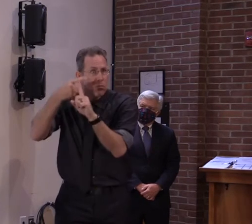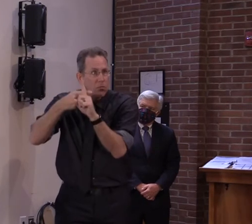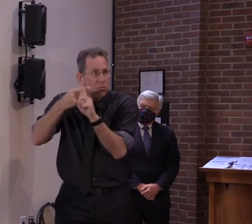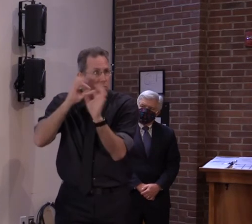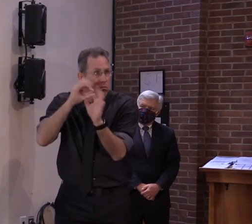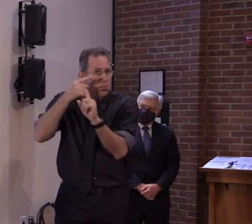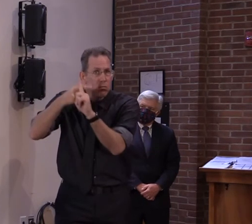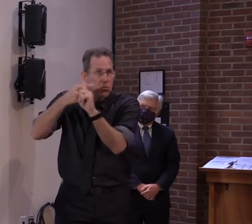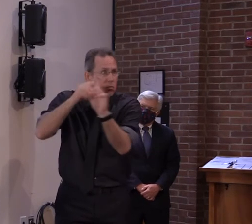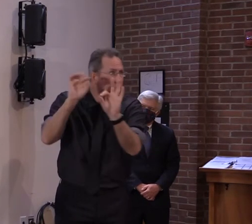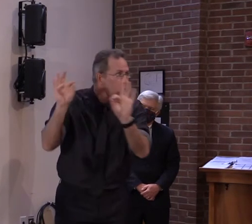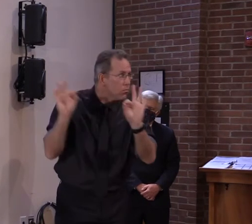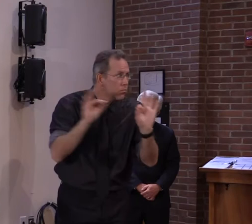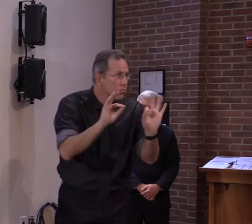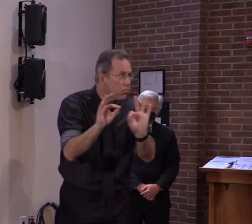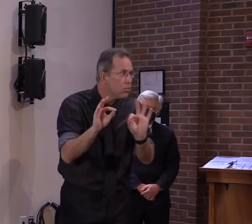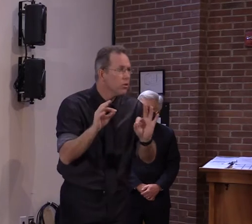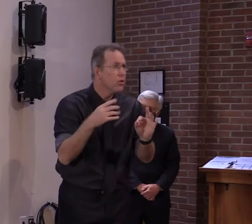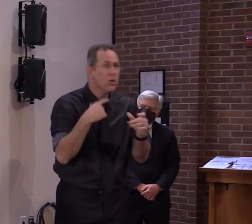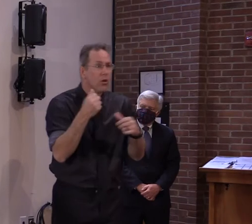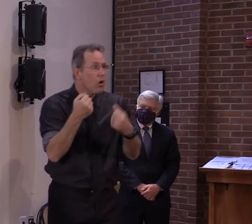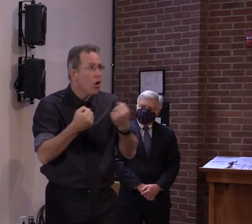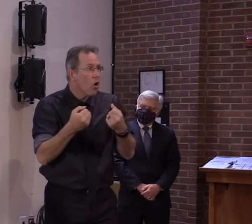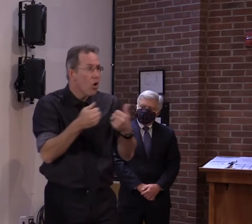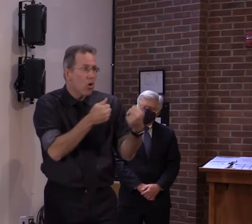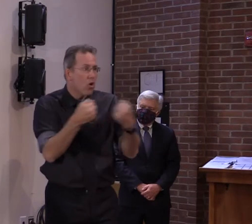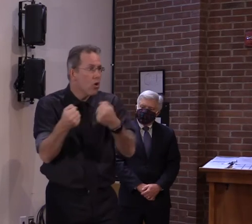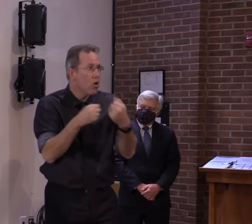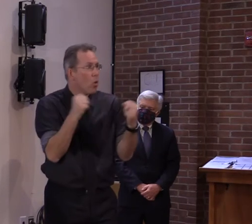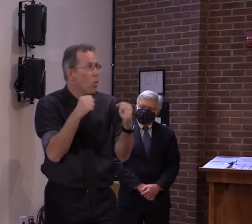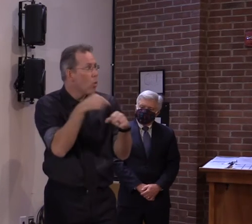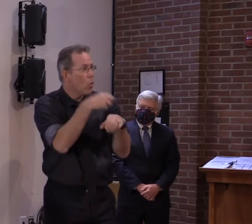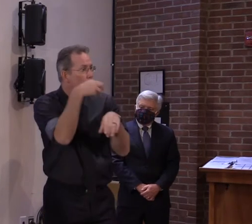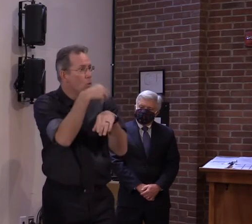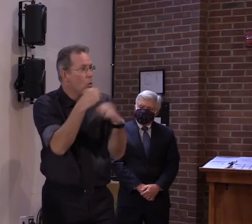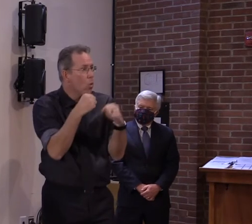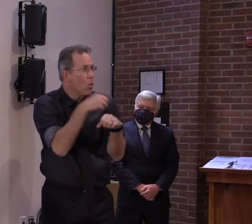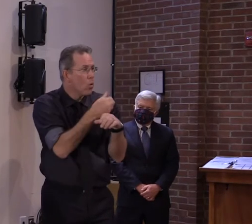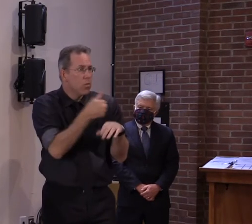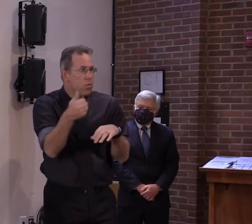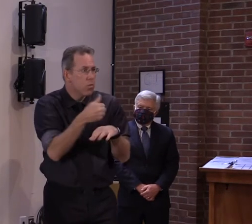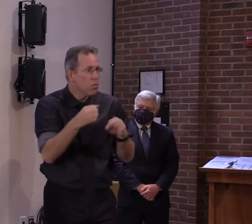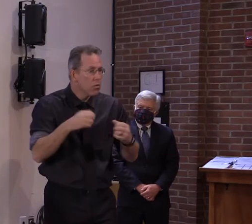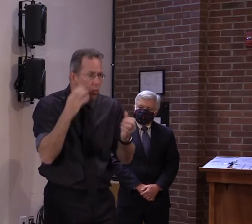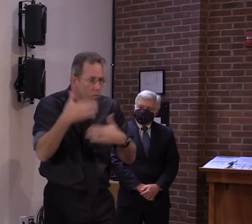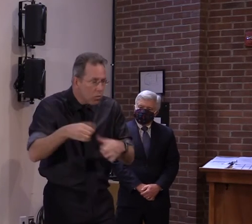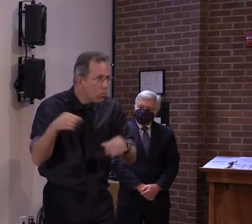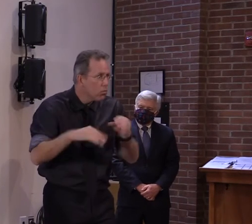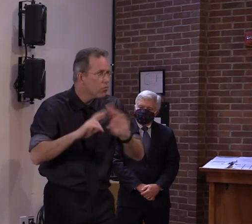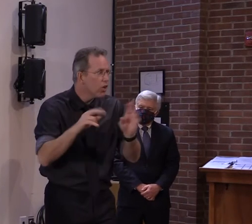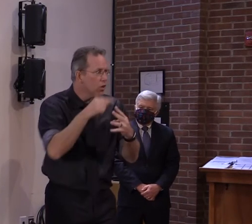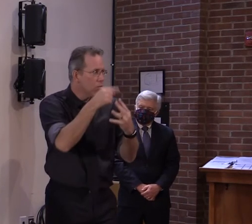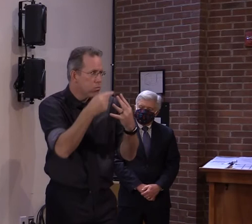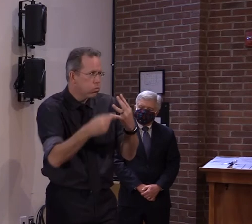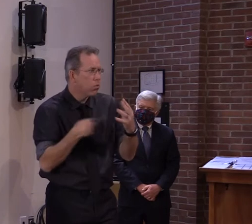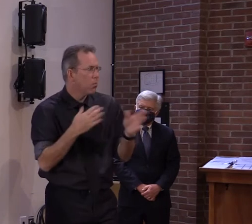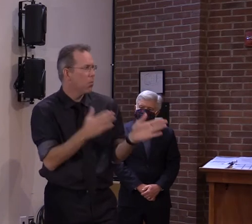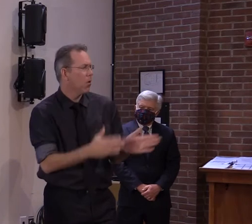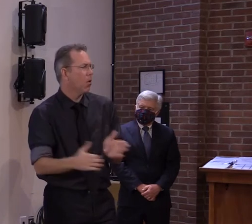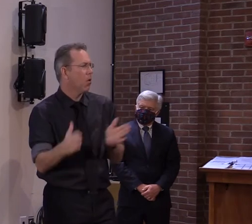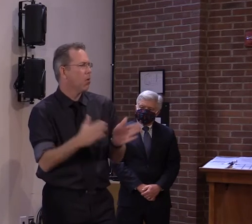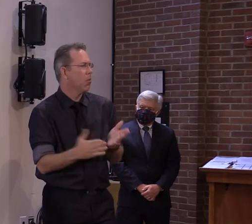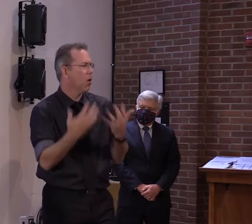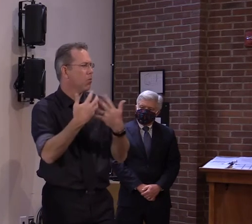capacity. So that part I don't envision being a problem because we've seen that coming for a number of weeks, that will probably be the first